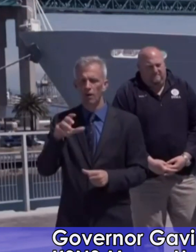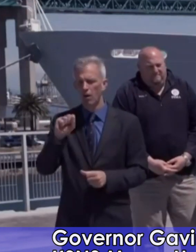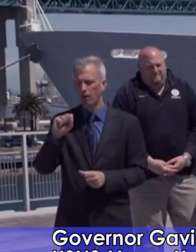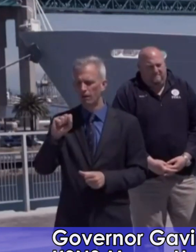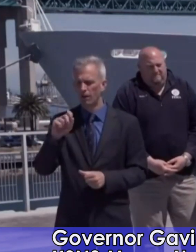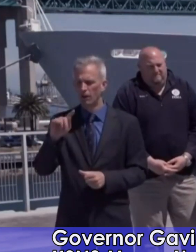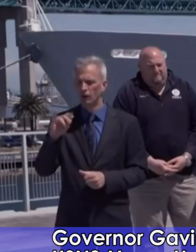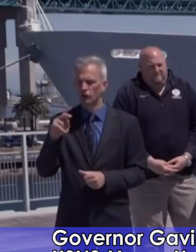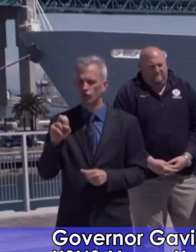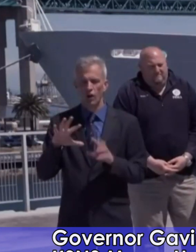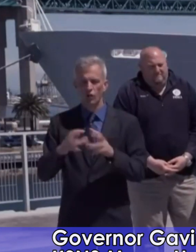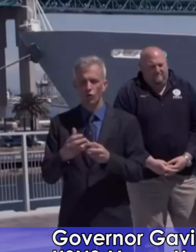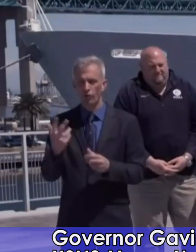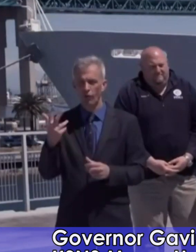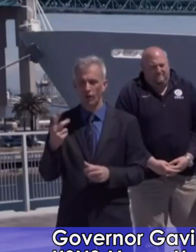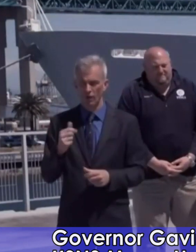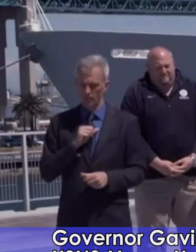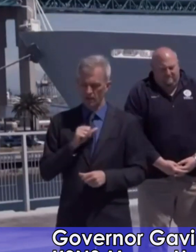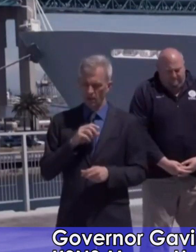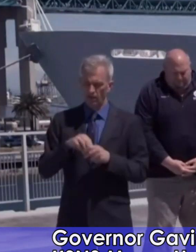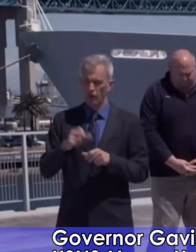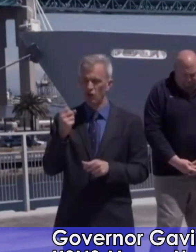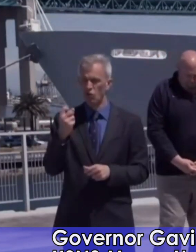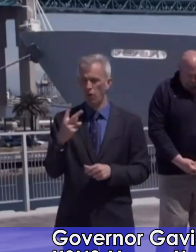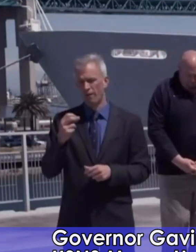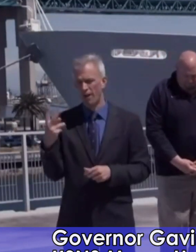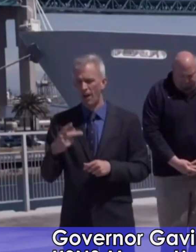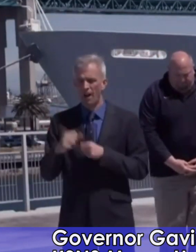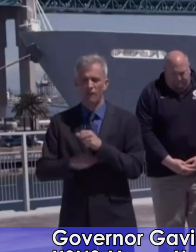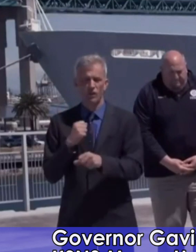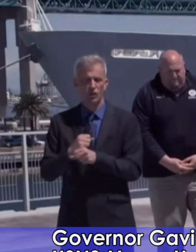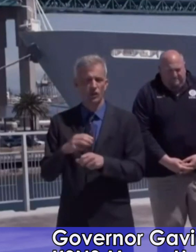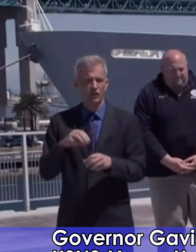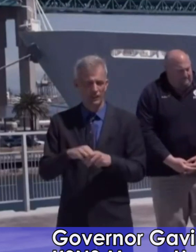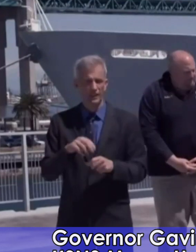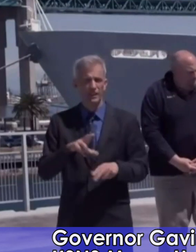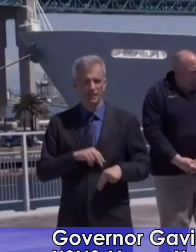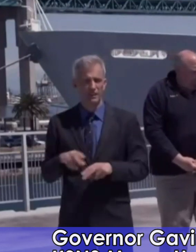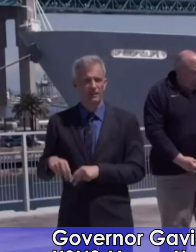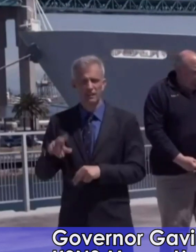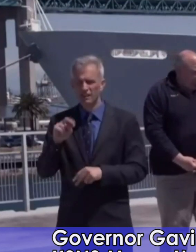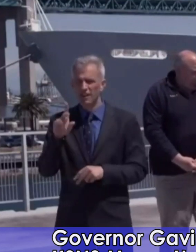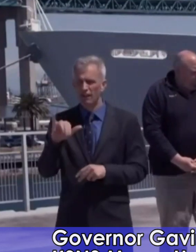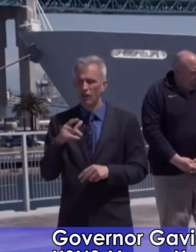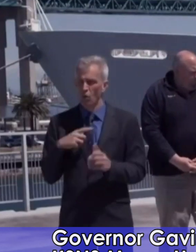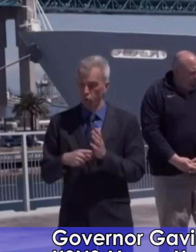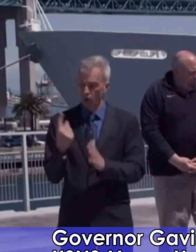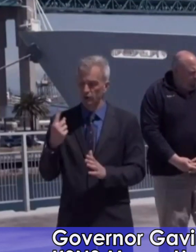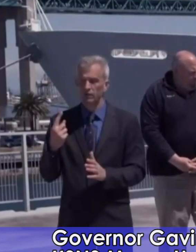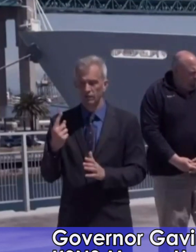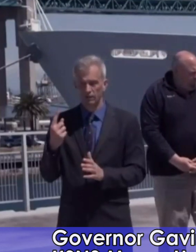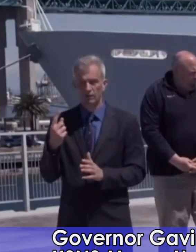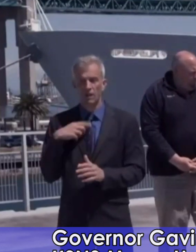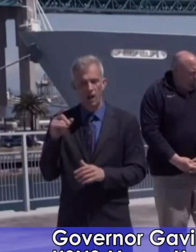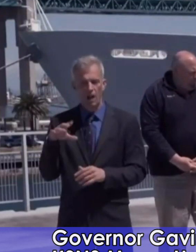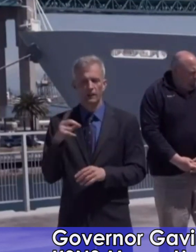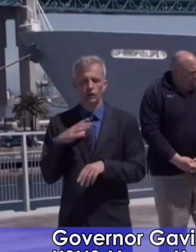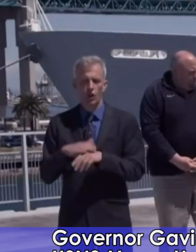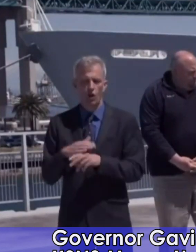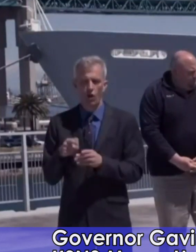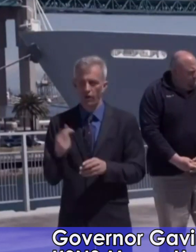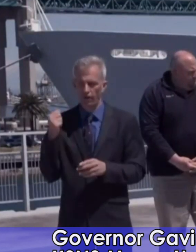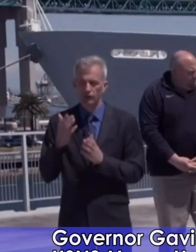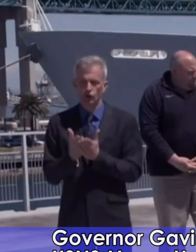I served 12 and a half years in the Navy, and in the Navy I once was able to get on board this ship. I saw what